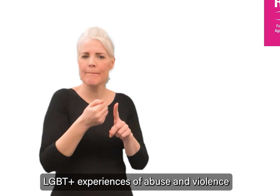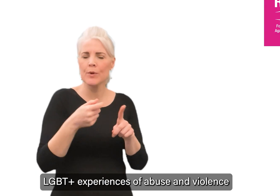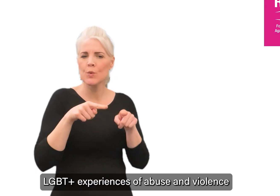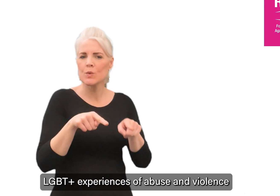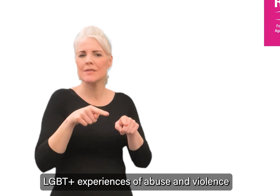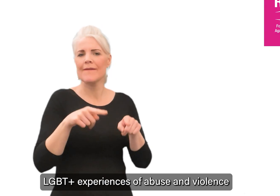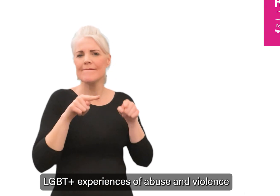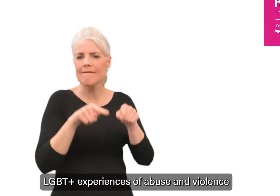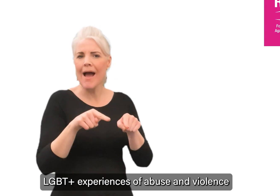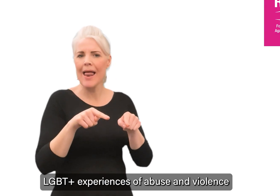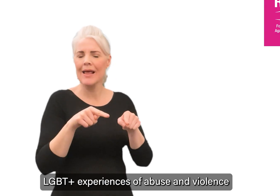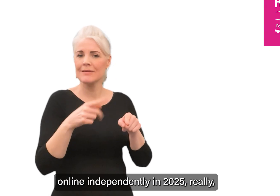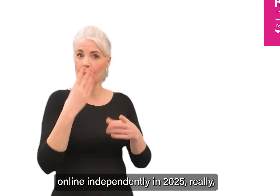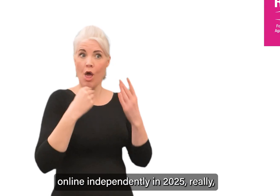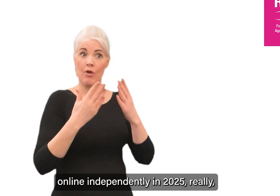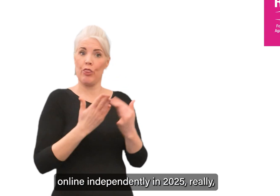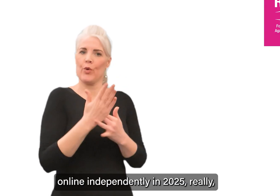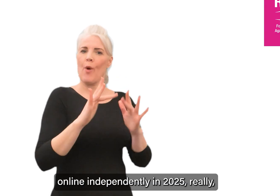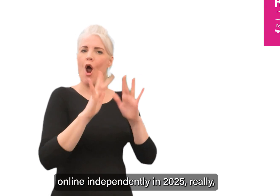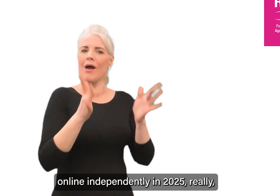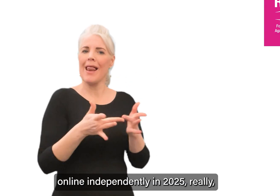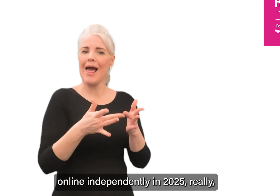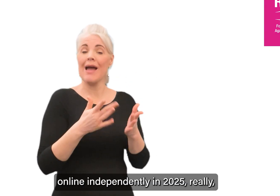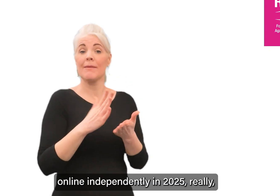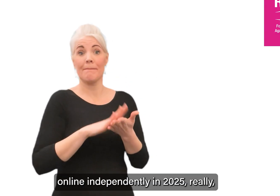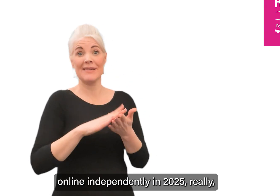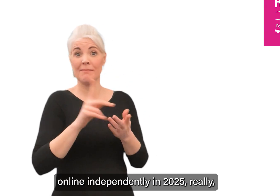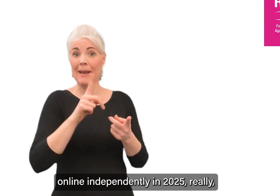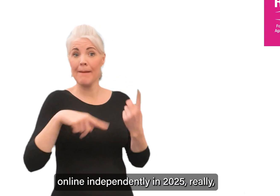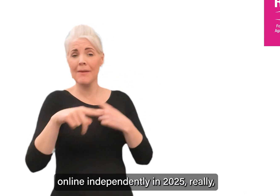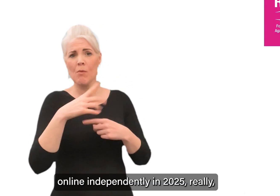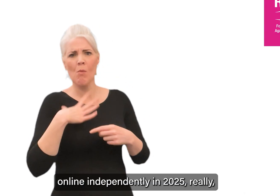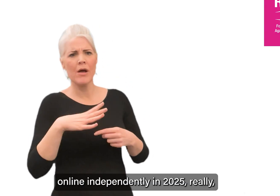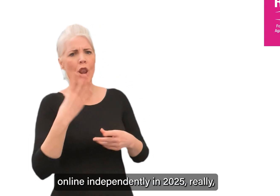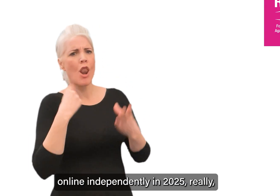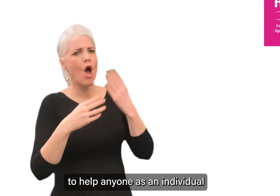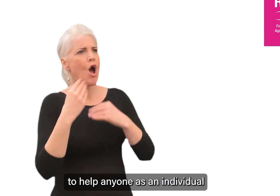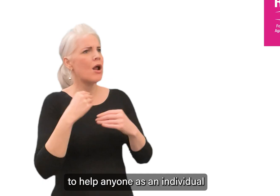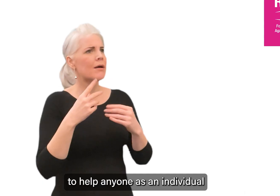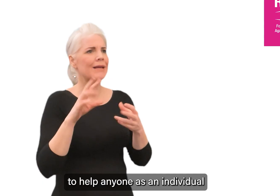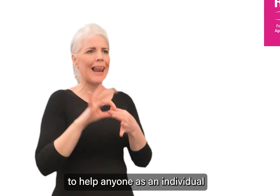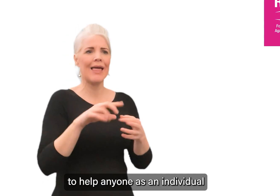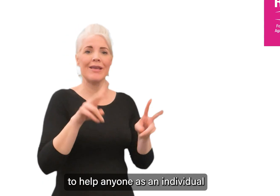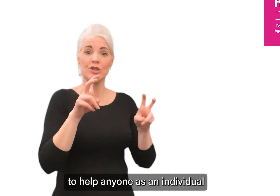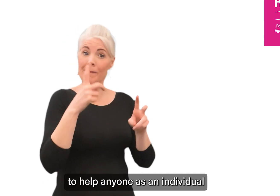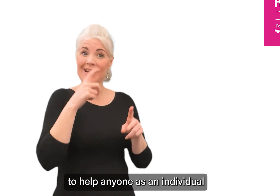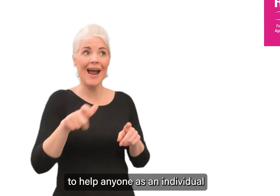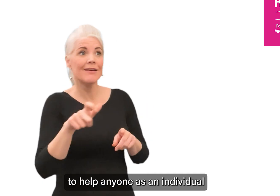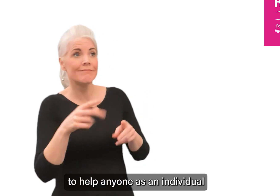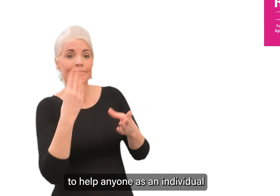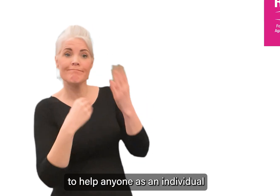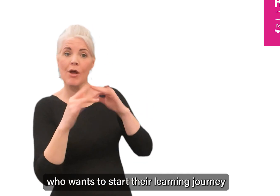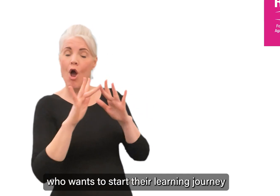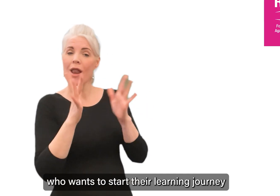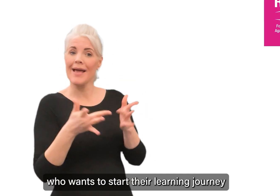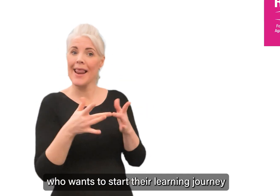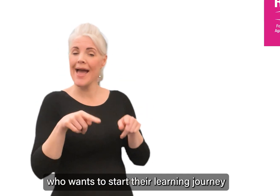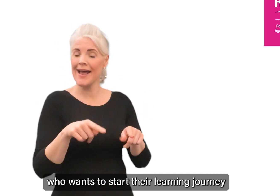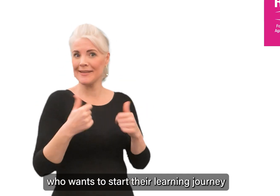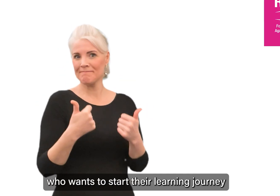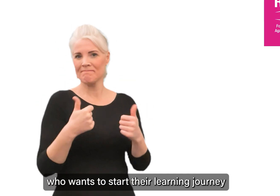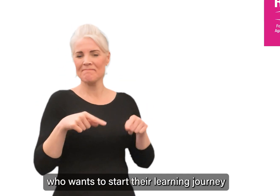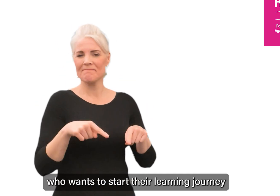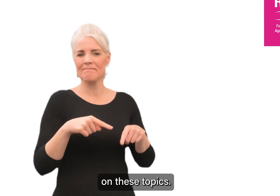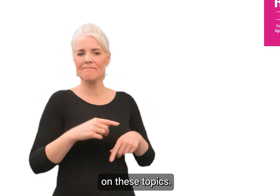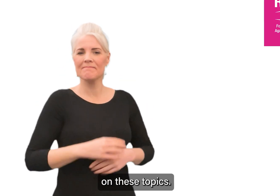experiences of abuse and violence online independently in 2025, really to help anyone as an individual who wants to start